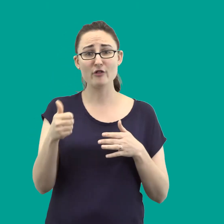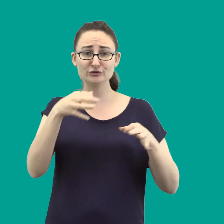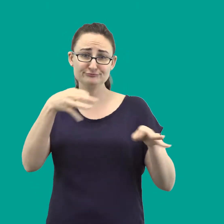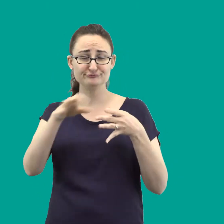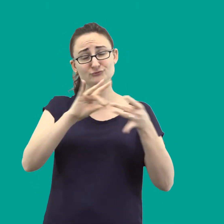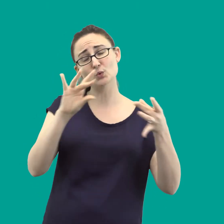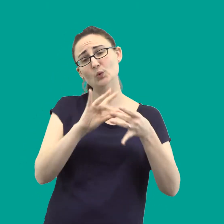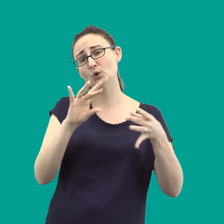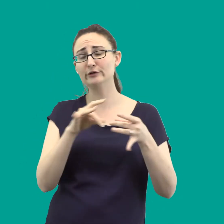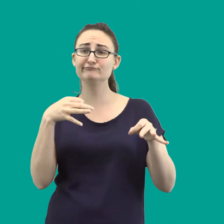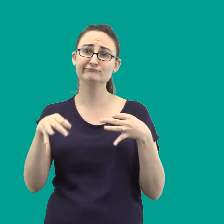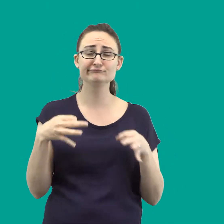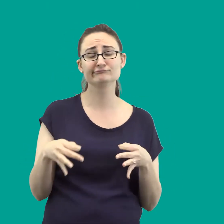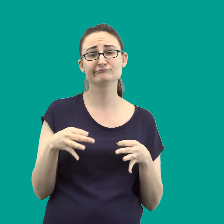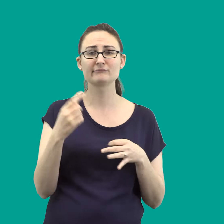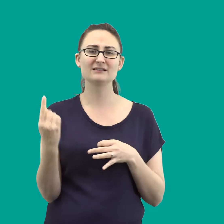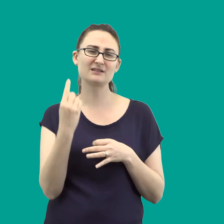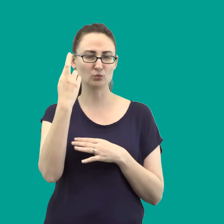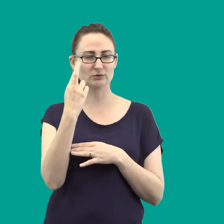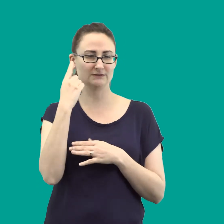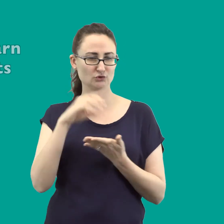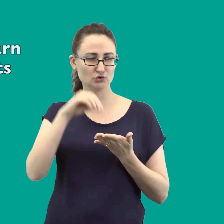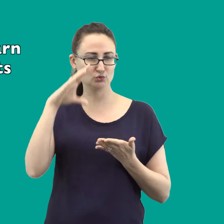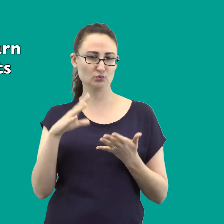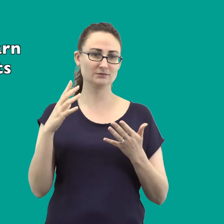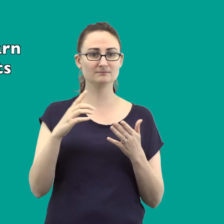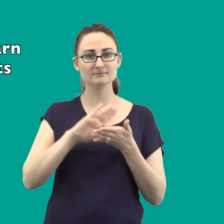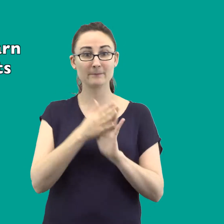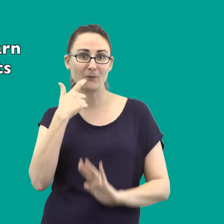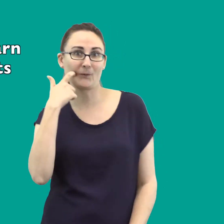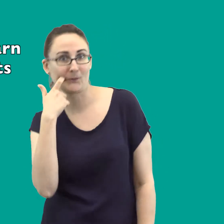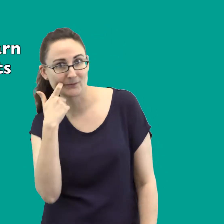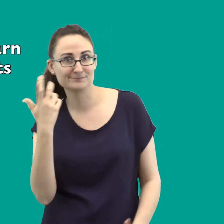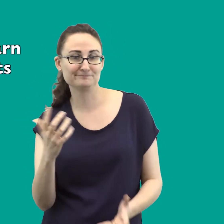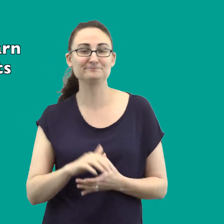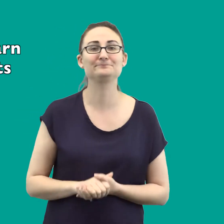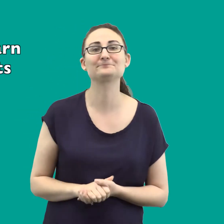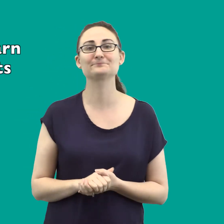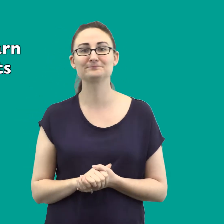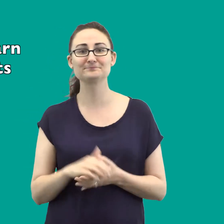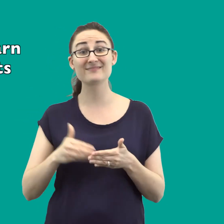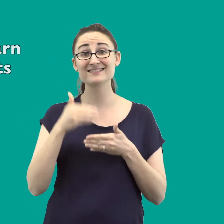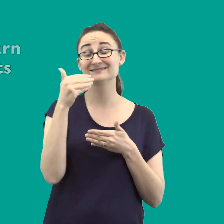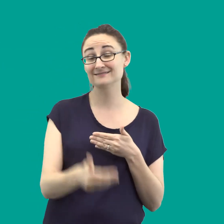or some other story or explanation. You need to provide a reason for the students to become hooked.